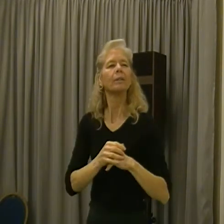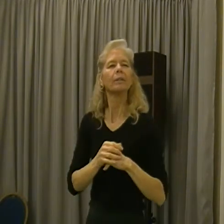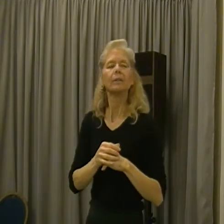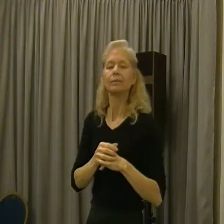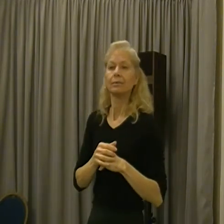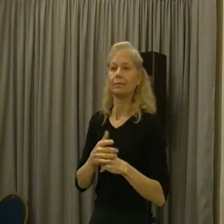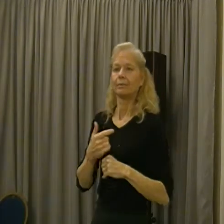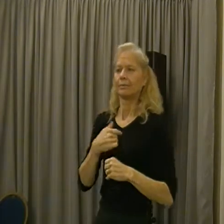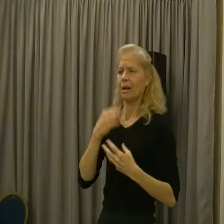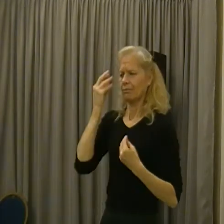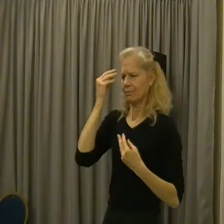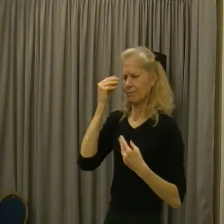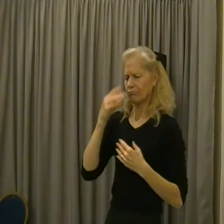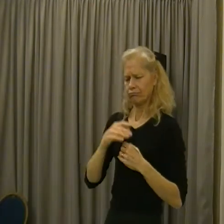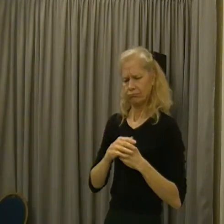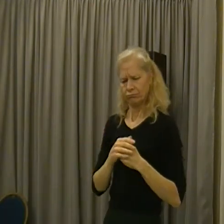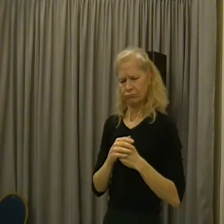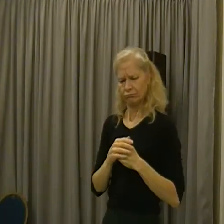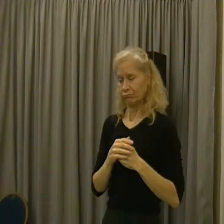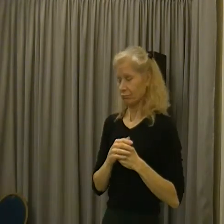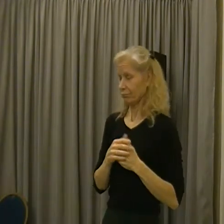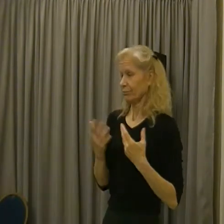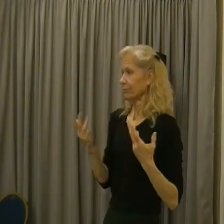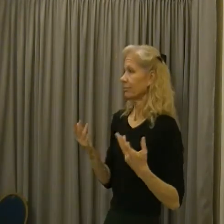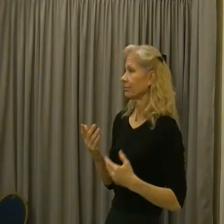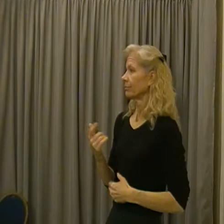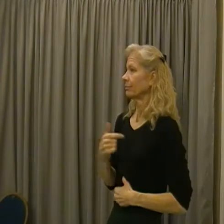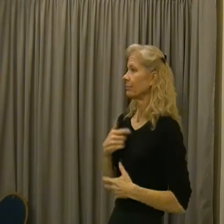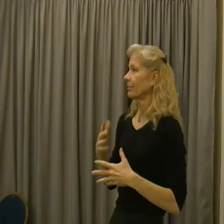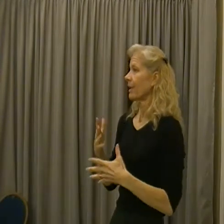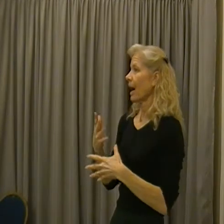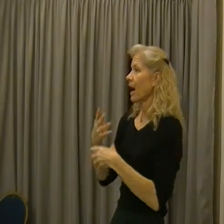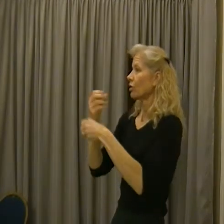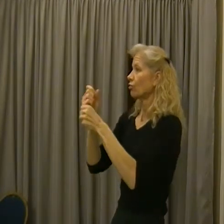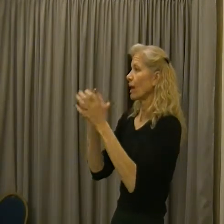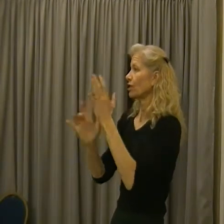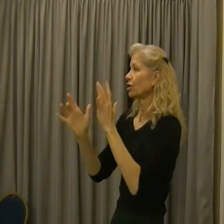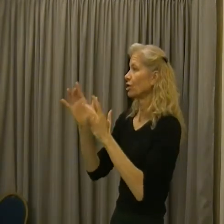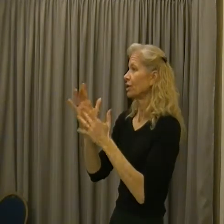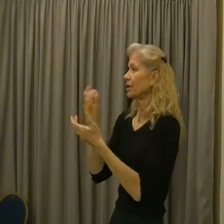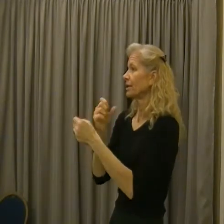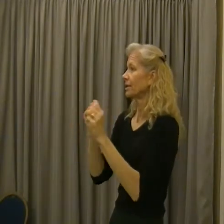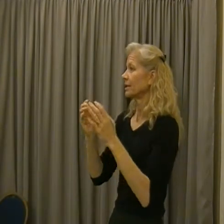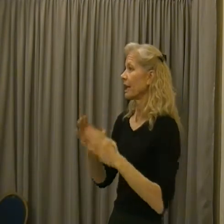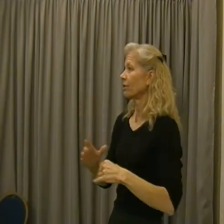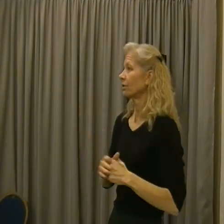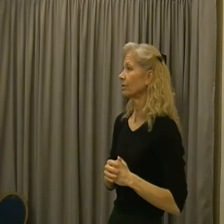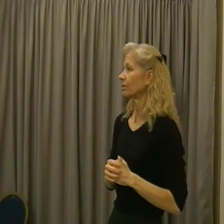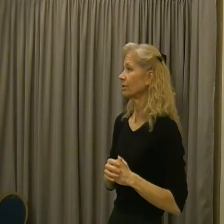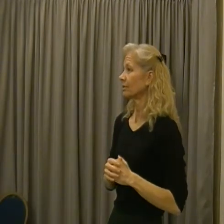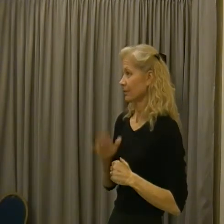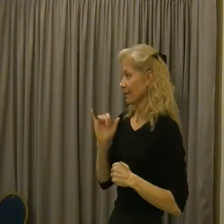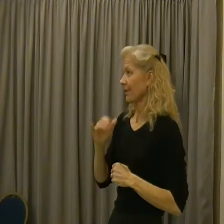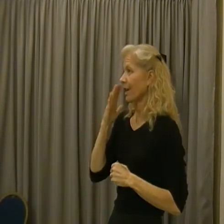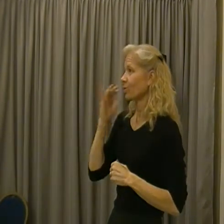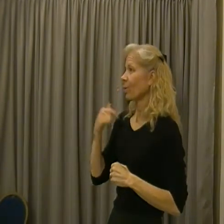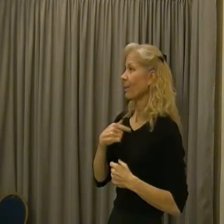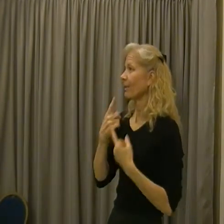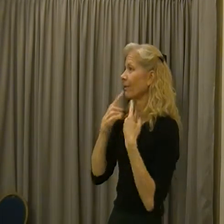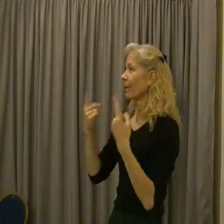That's the only thing that's what I would put forward. If you want to know something that I've done, I trusted Jesus as my Savior. That's the only claim to fame that I have. And even that